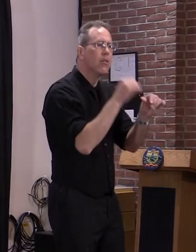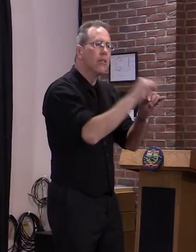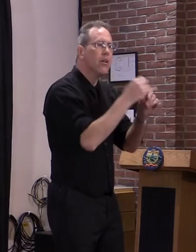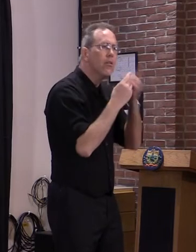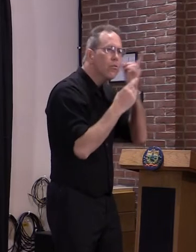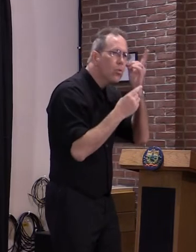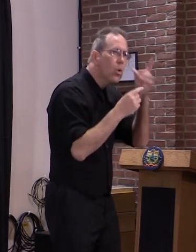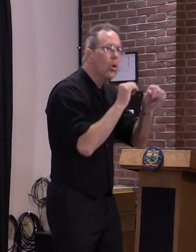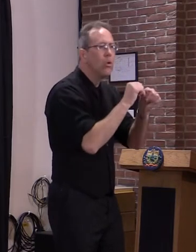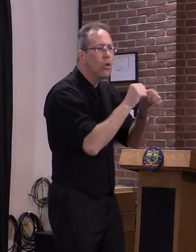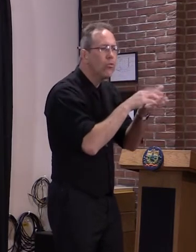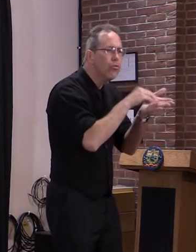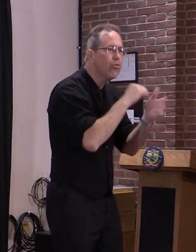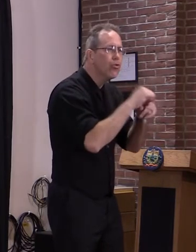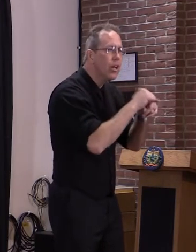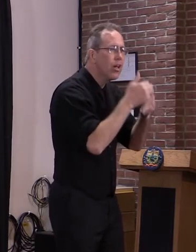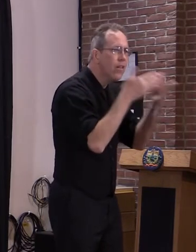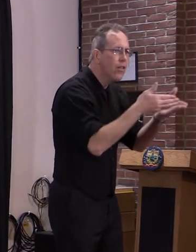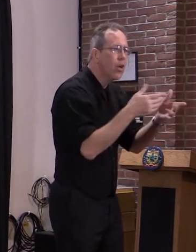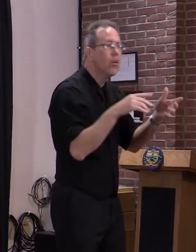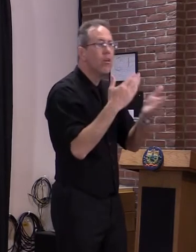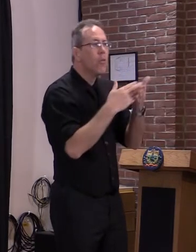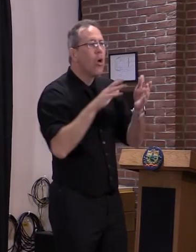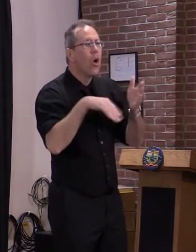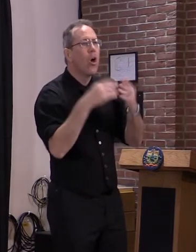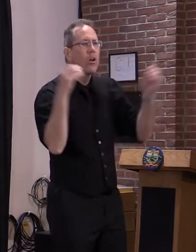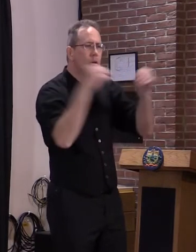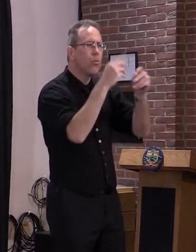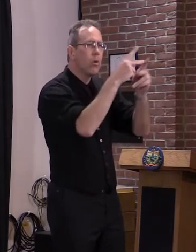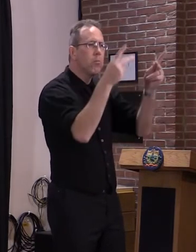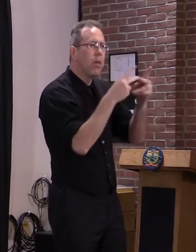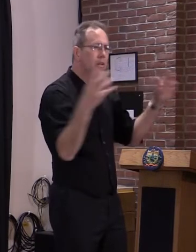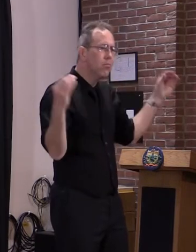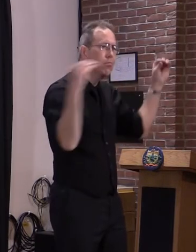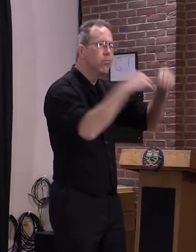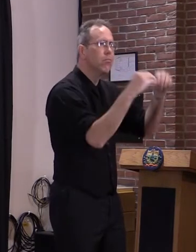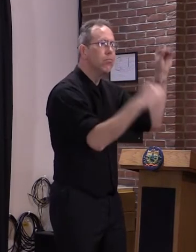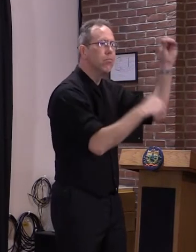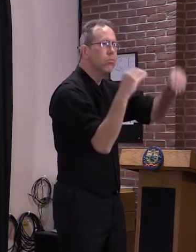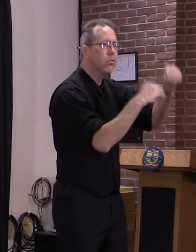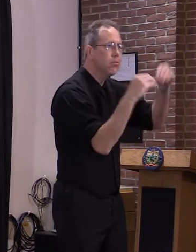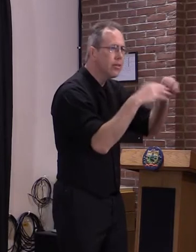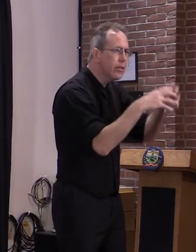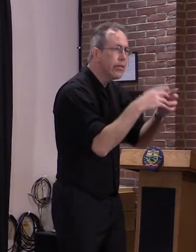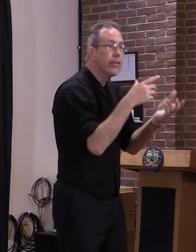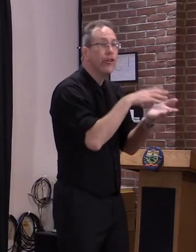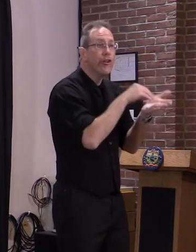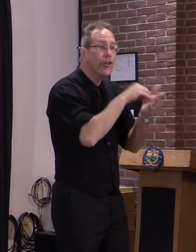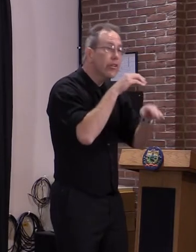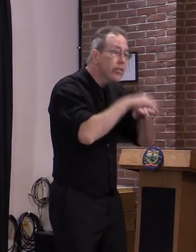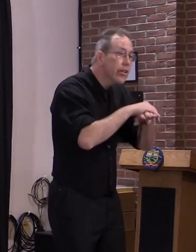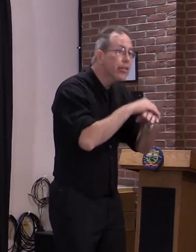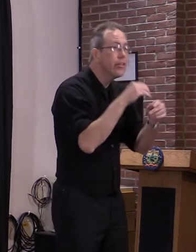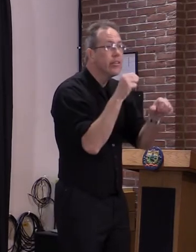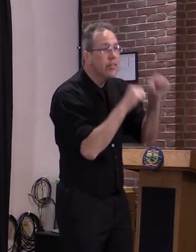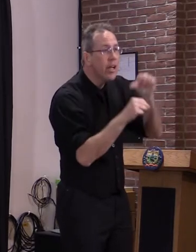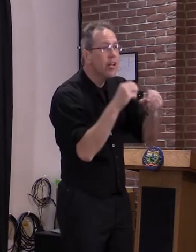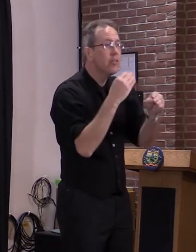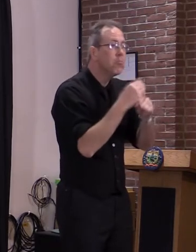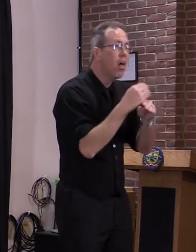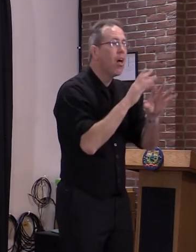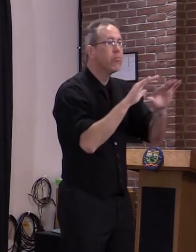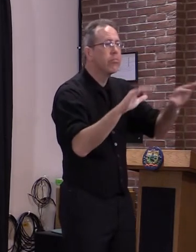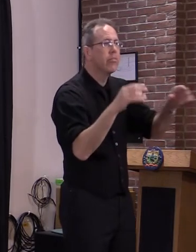track that we need to look more aggressively, I think, at eliminating some of the structural barriers that make it more difficult for students to access these programs.